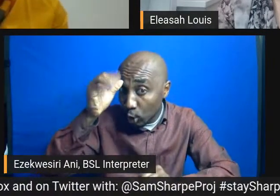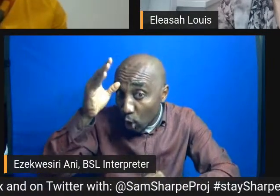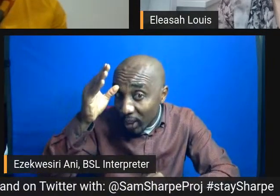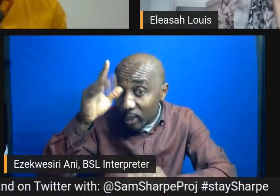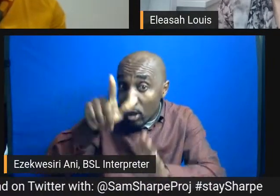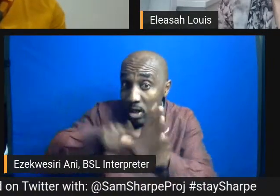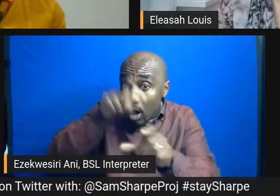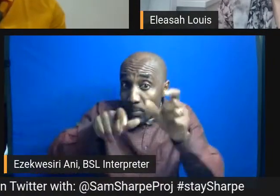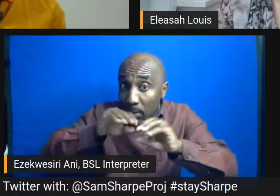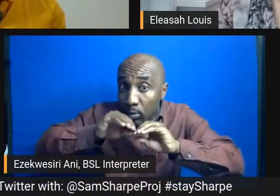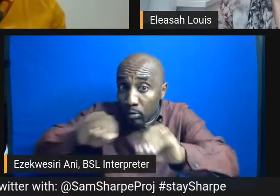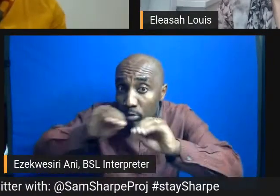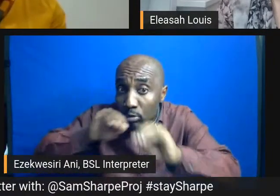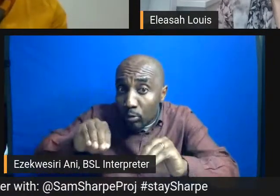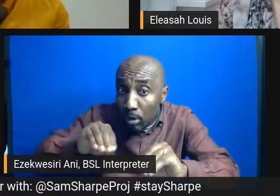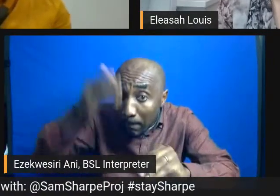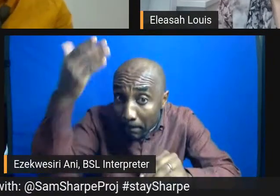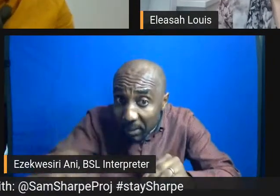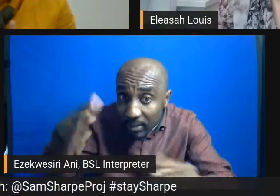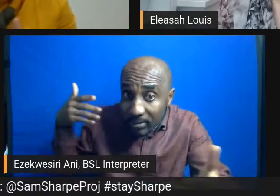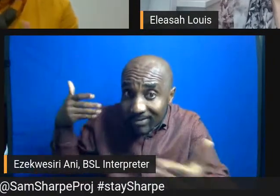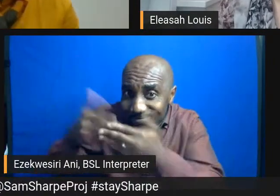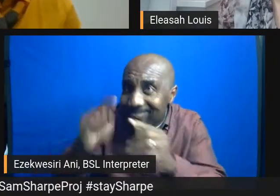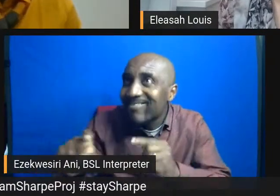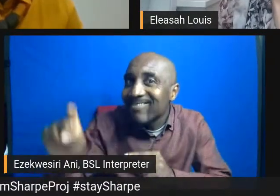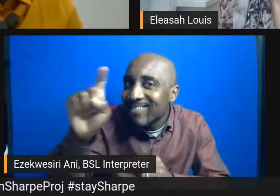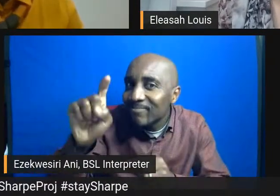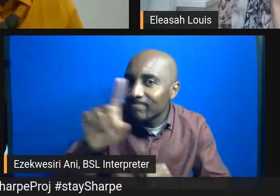through the education system, right?